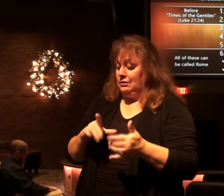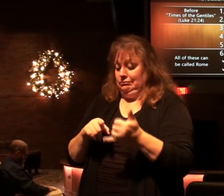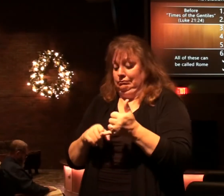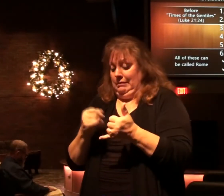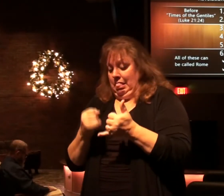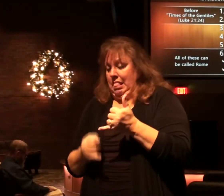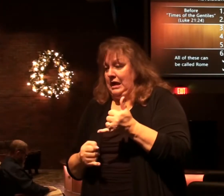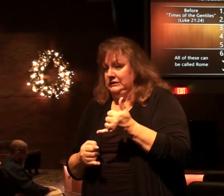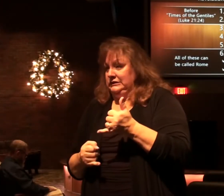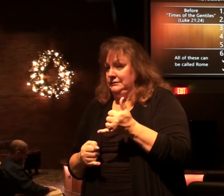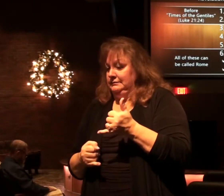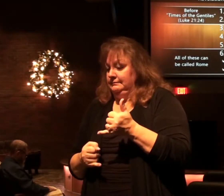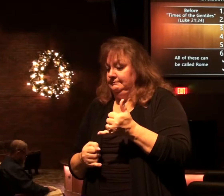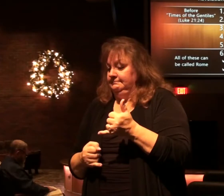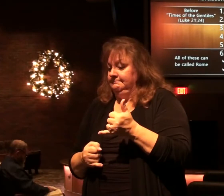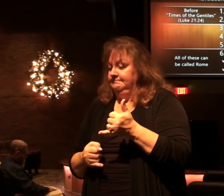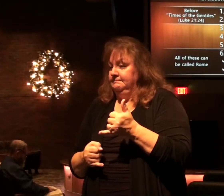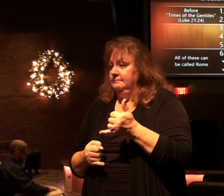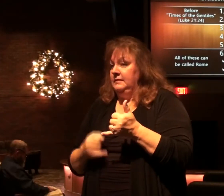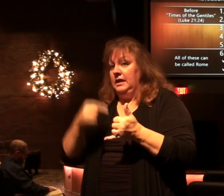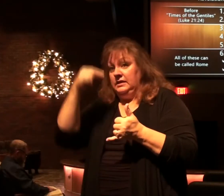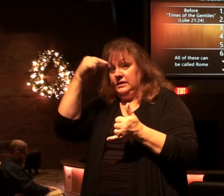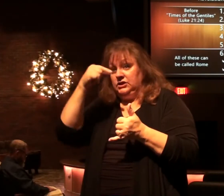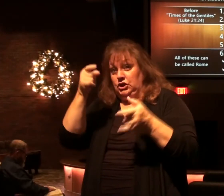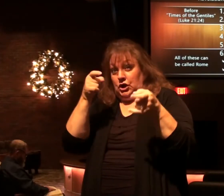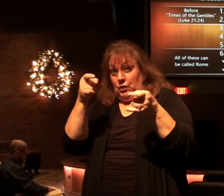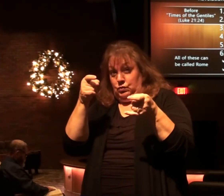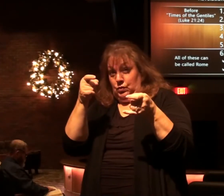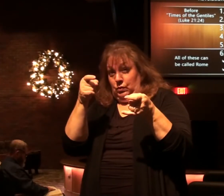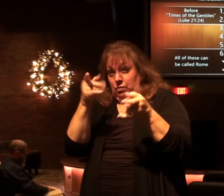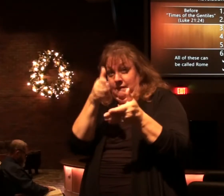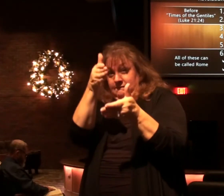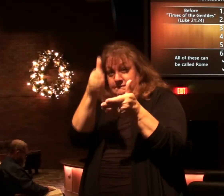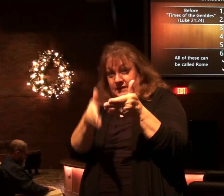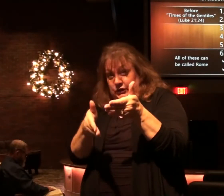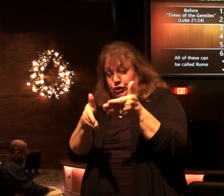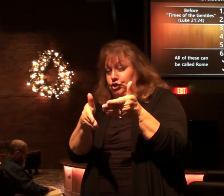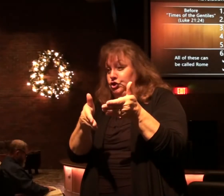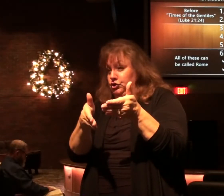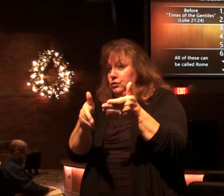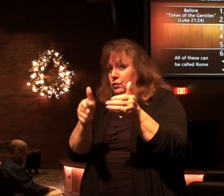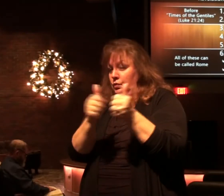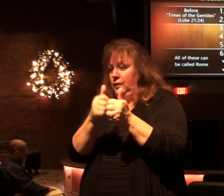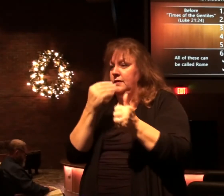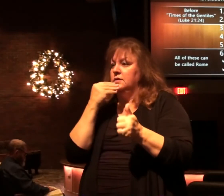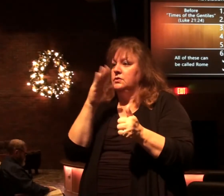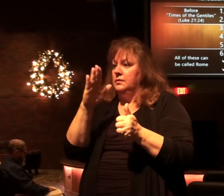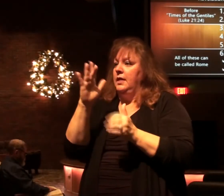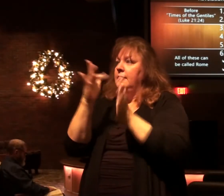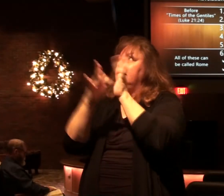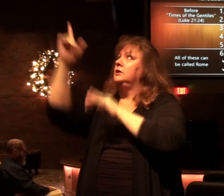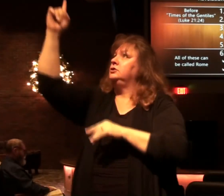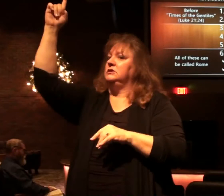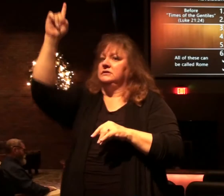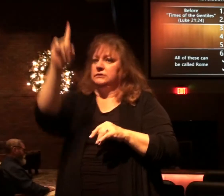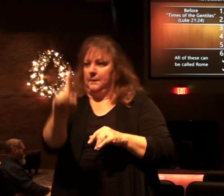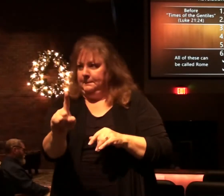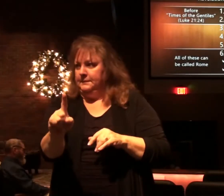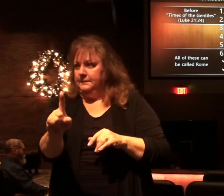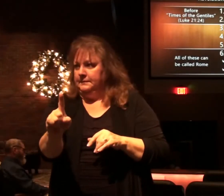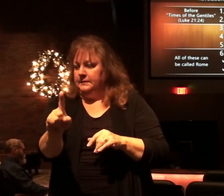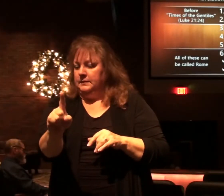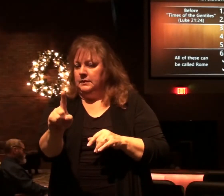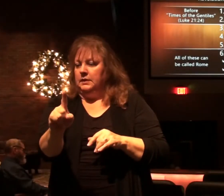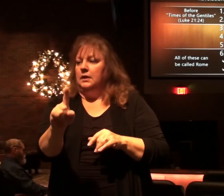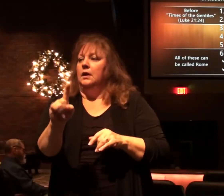last. The Gentile rulers that dominate Jerusalem. Christ comes in, and that's what will